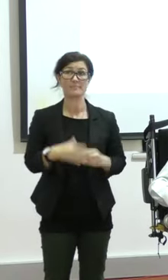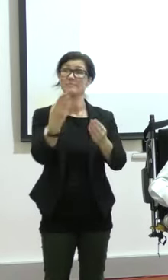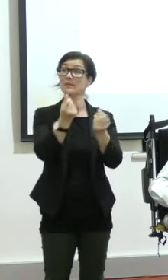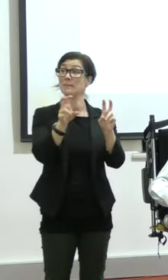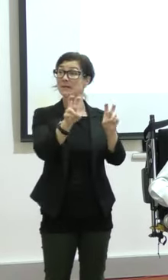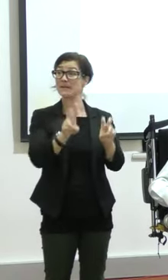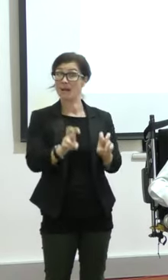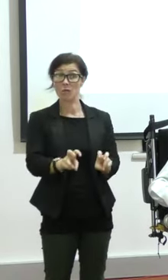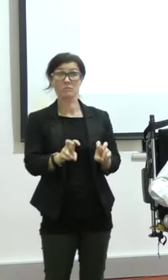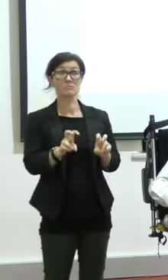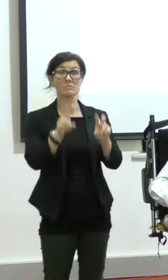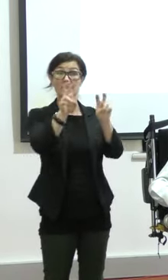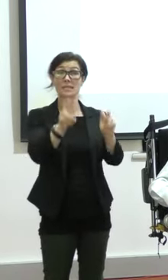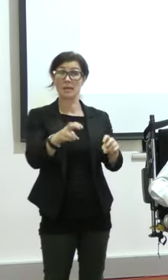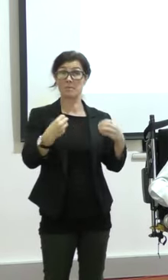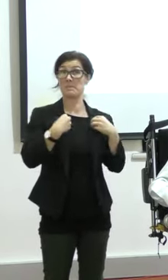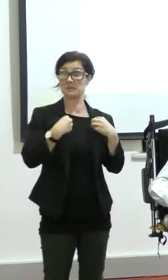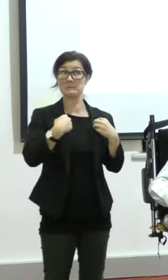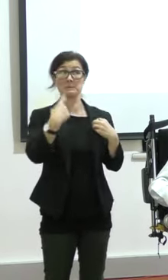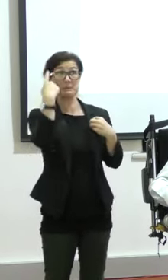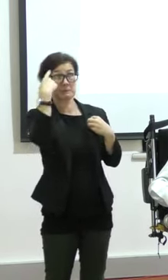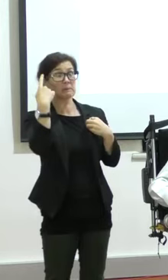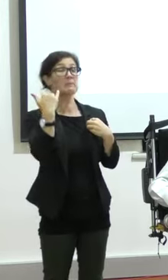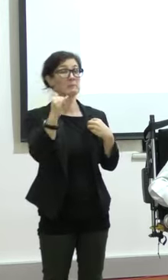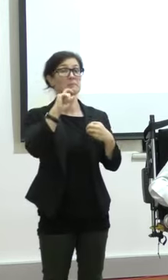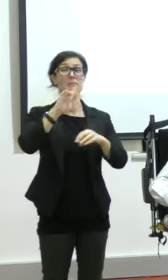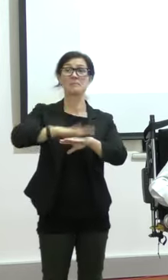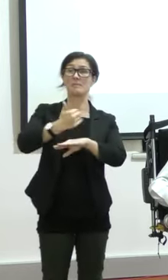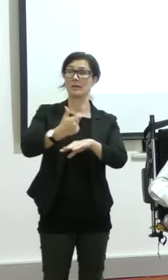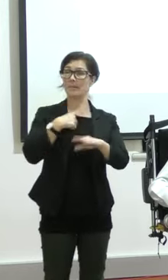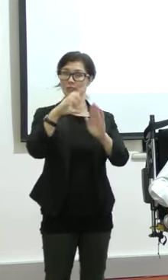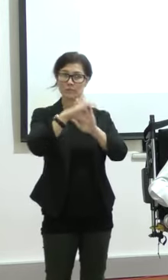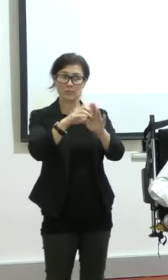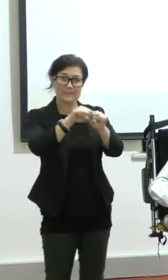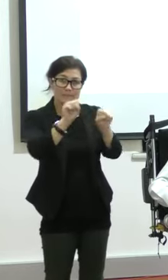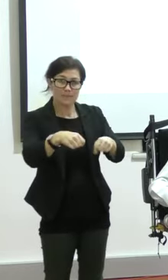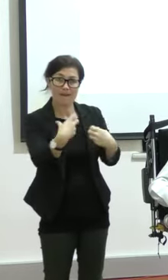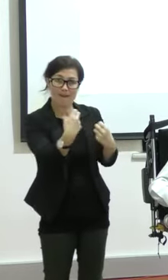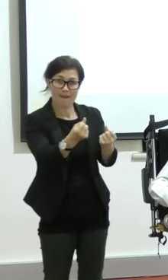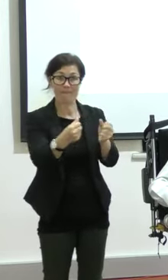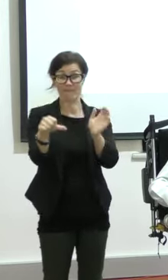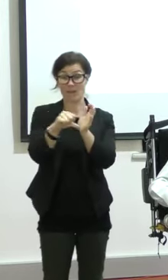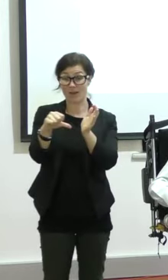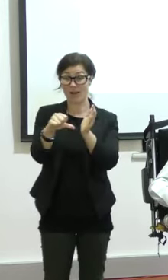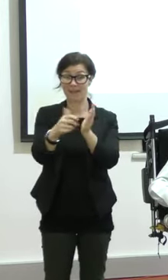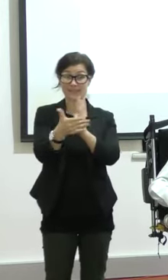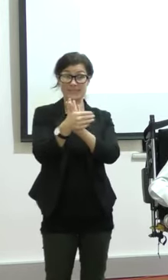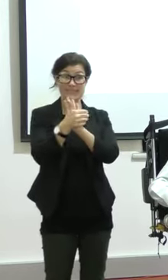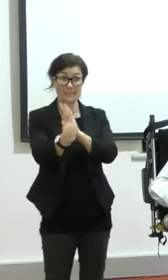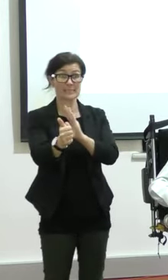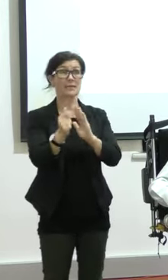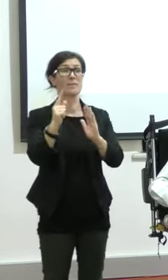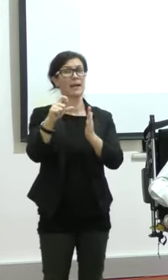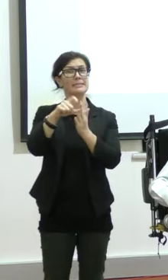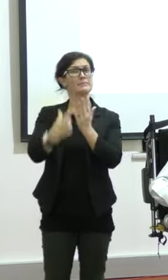going to move into the disability space. They might have the computer systems already, they might have the financial skills, they mightn't have the